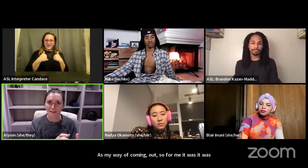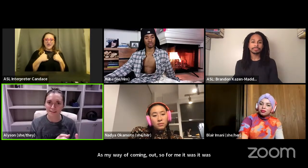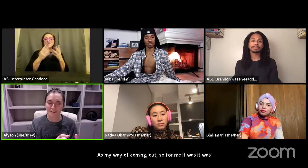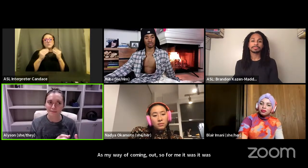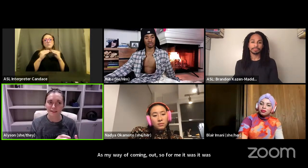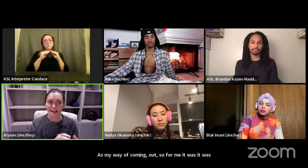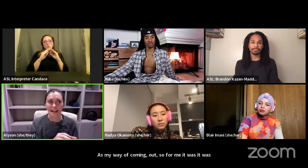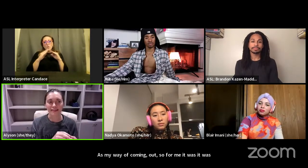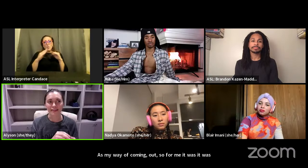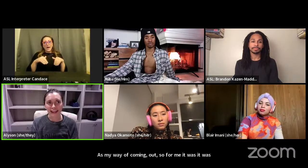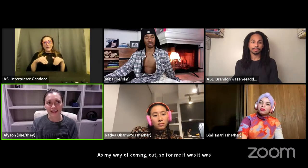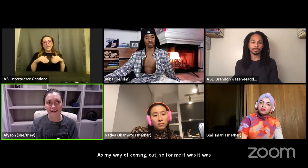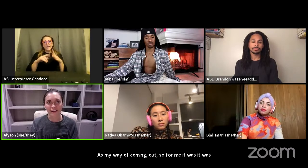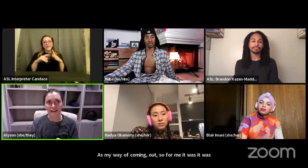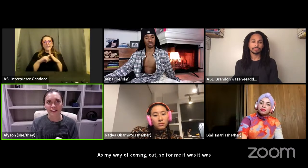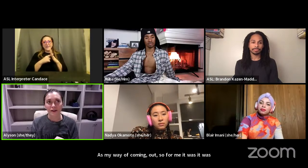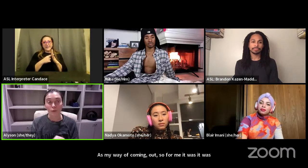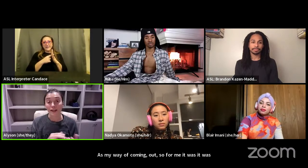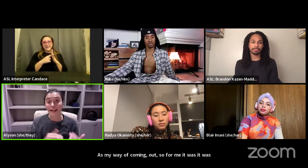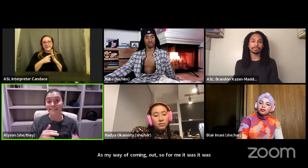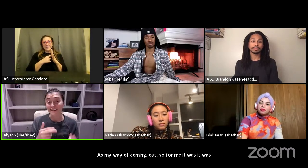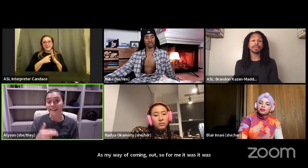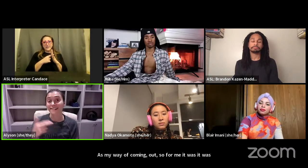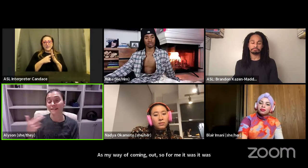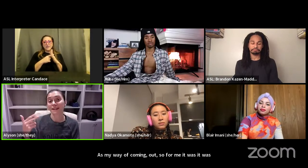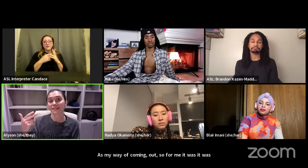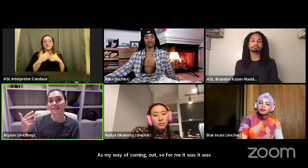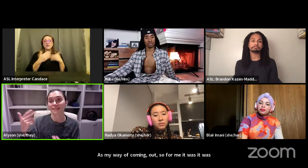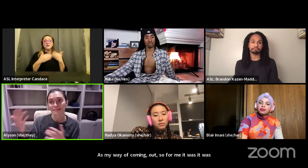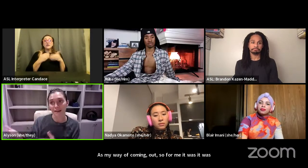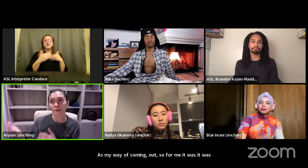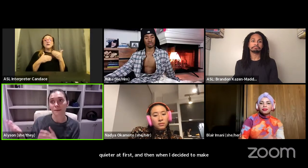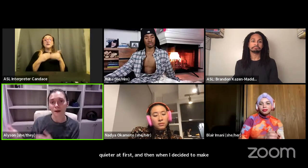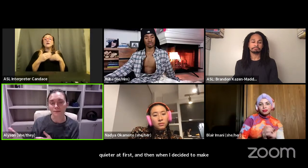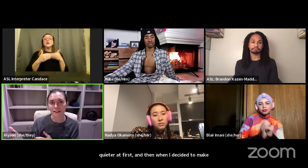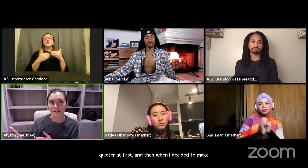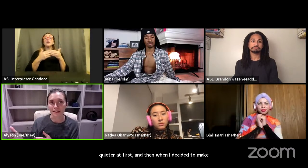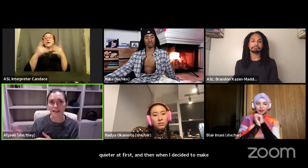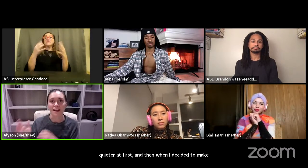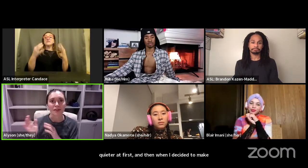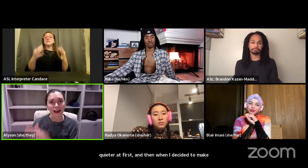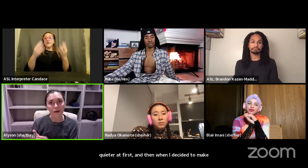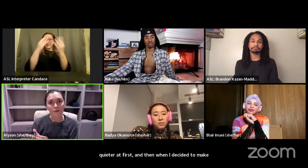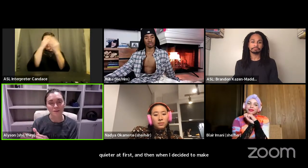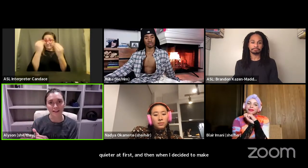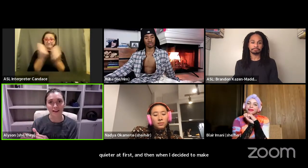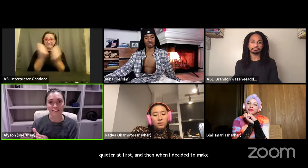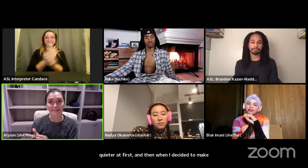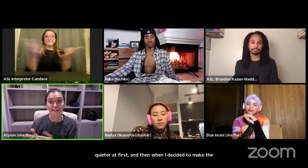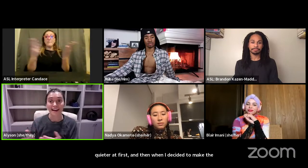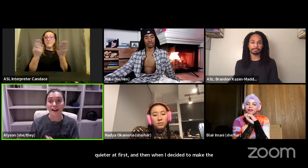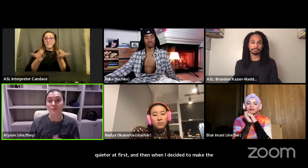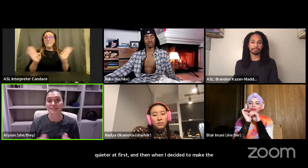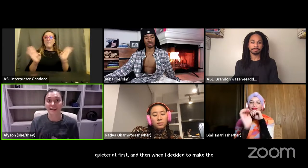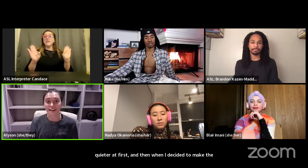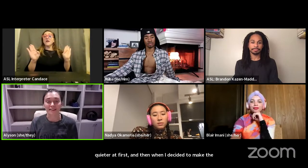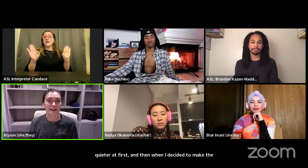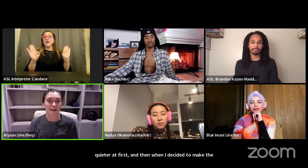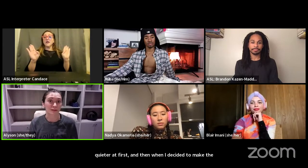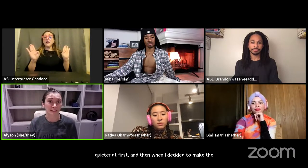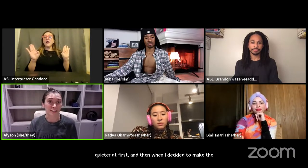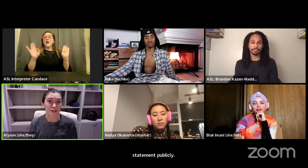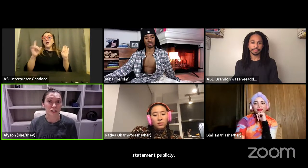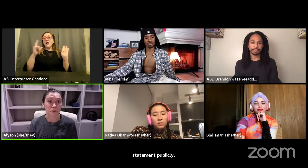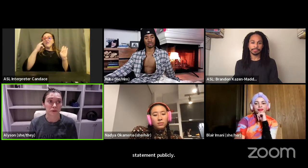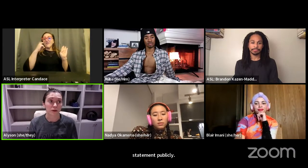at first. And then when I decided to make the statement publicly, that was because I was in